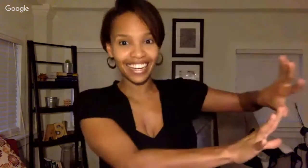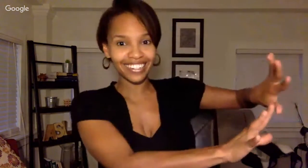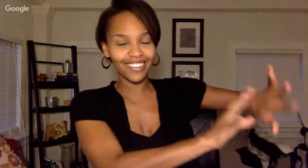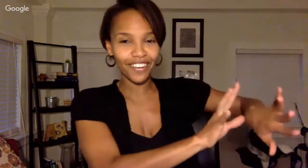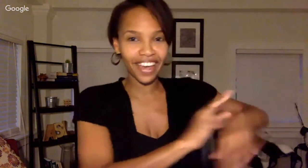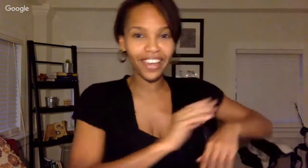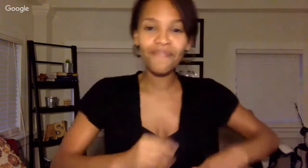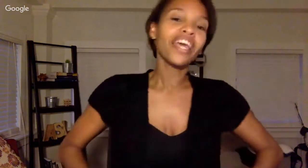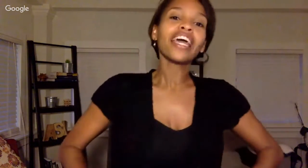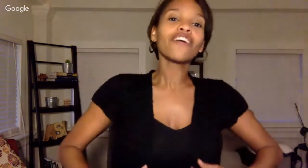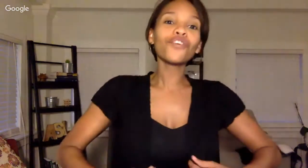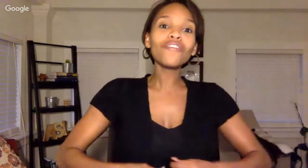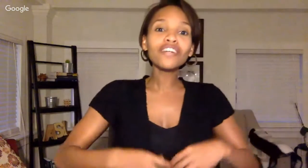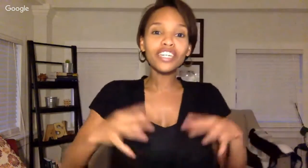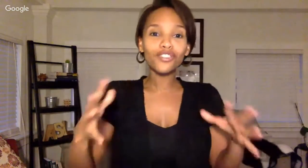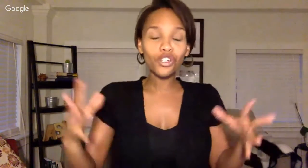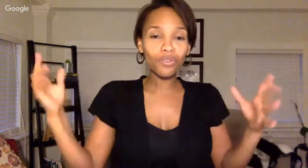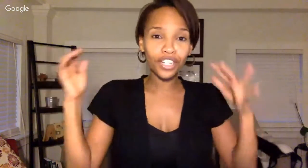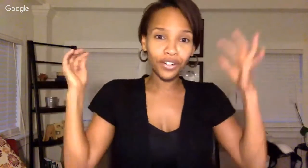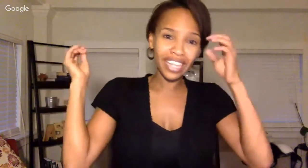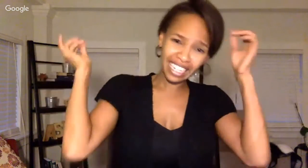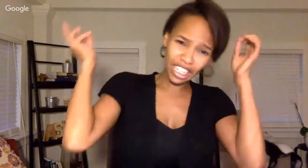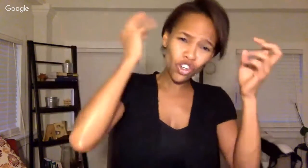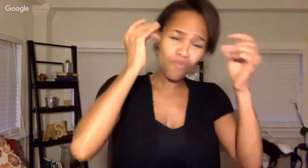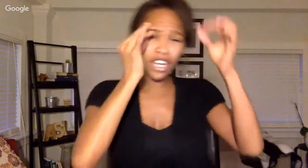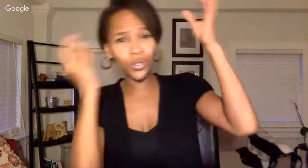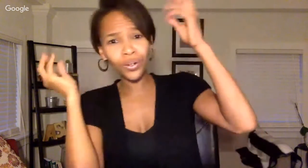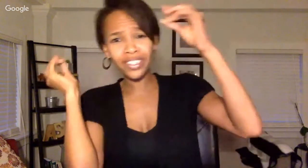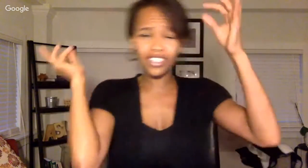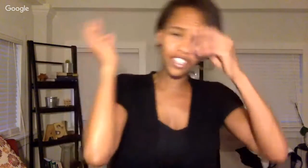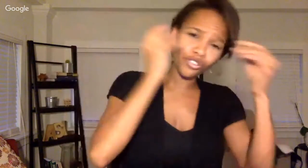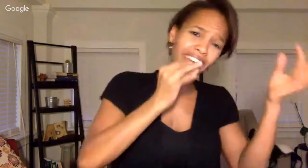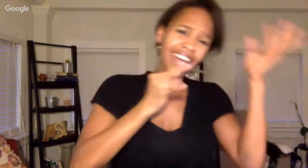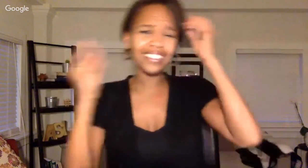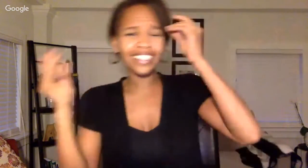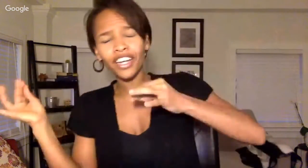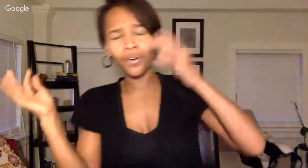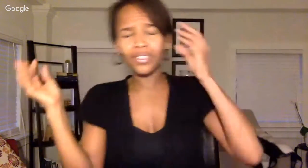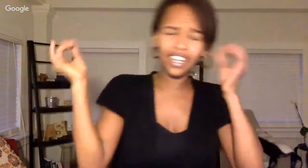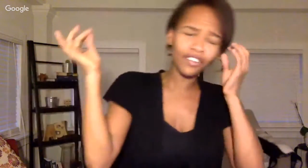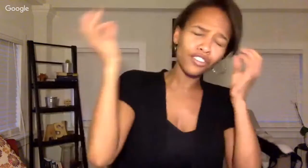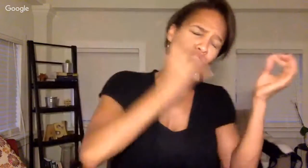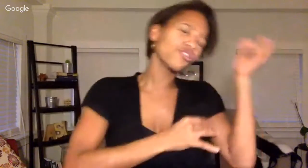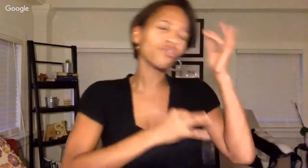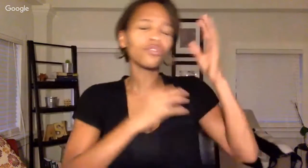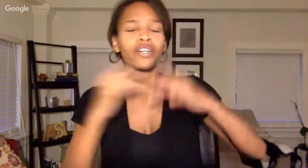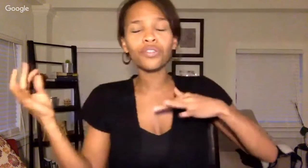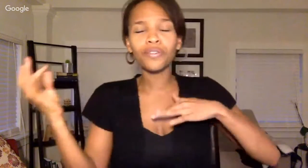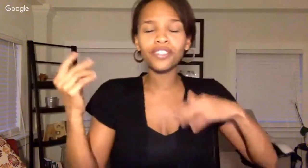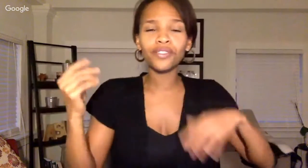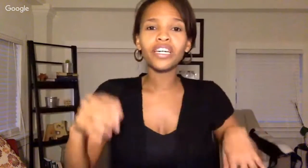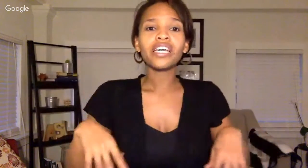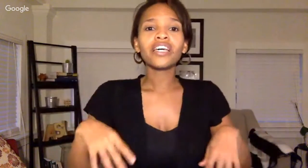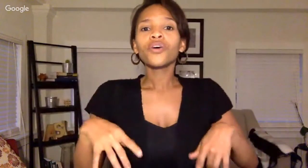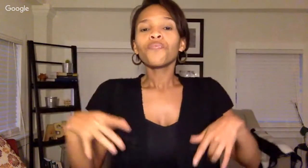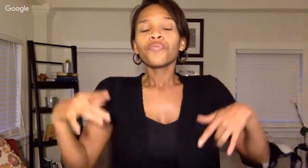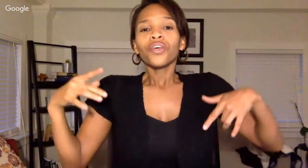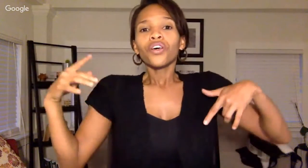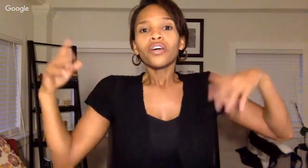aside, okay? If you have a consumer and you're like, oh, make sure isn't such great ASL, I know it's an English intrusion, what do I do, what do I do?